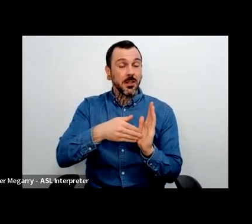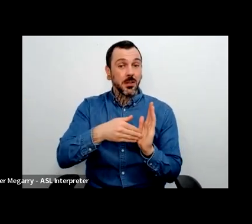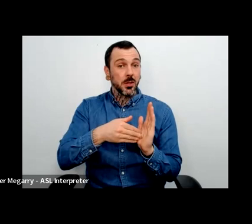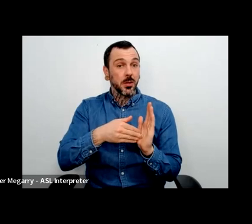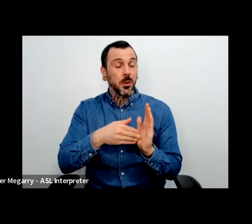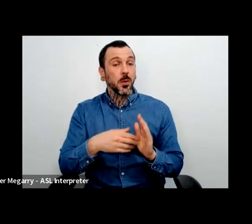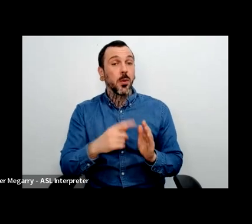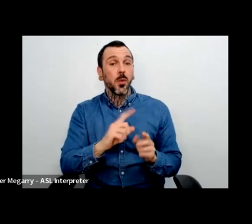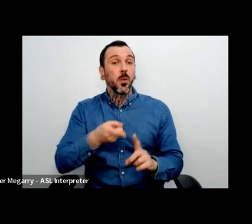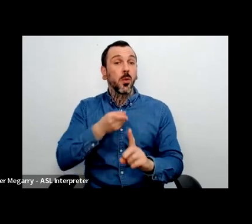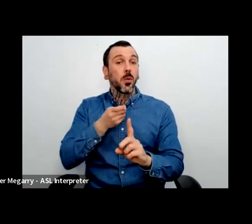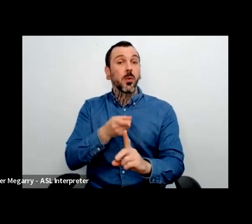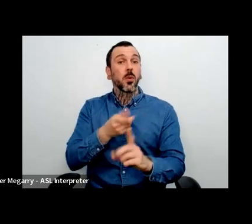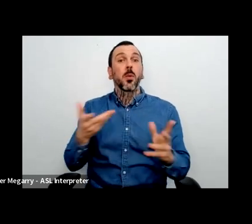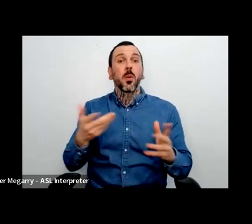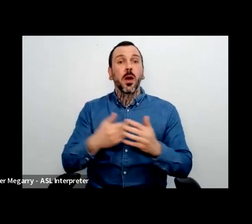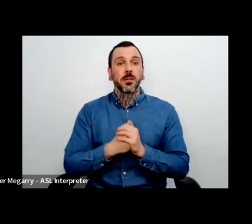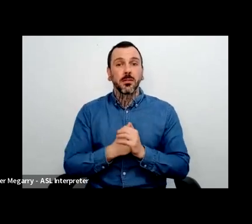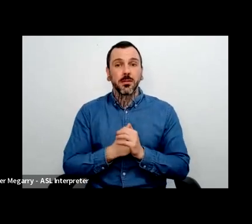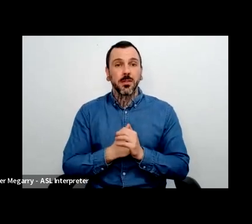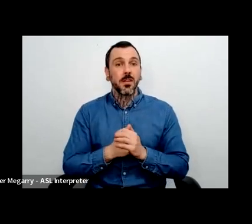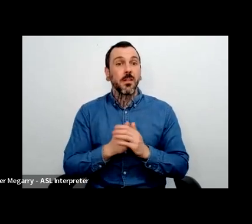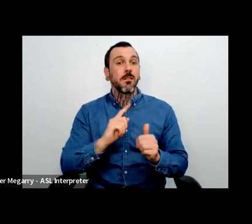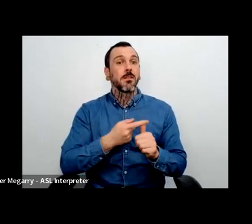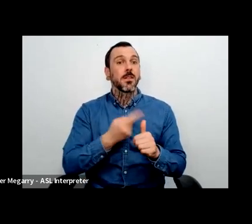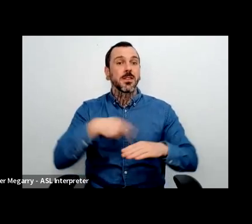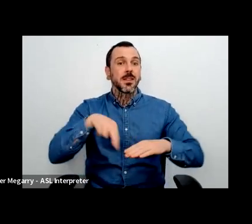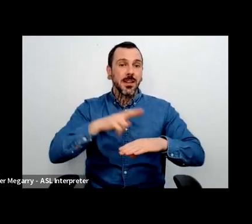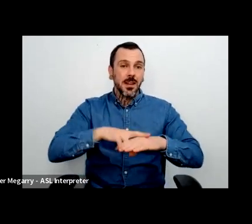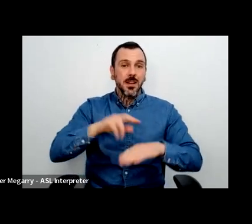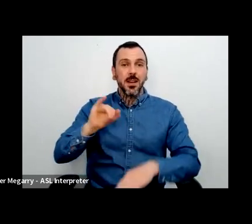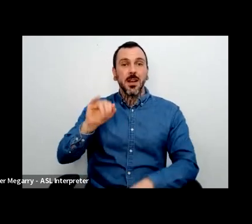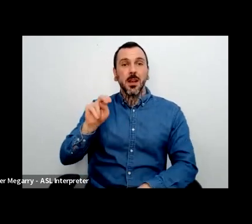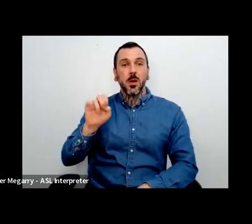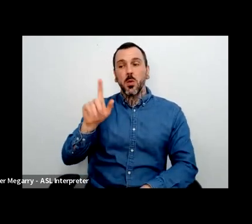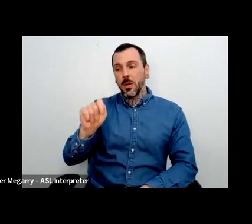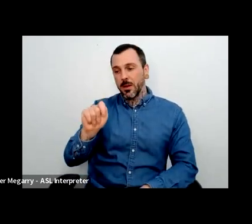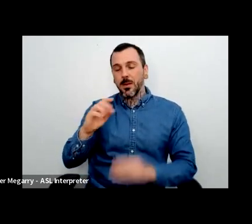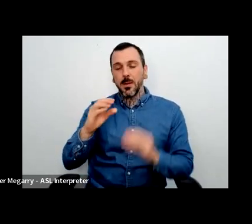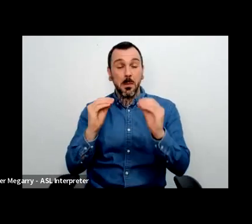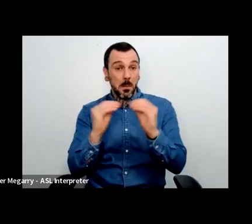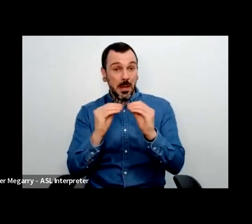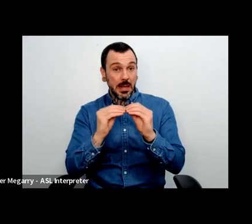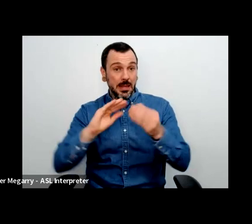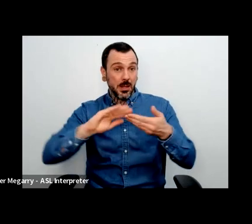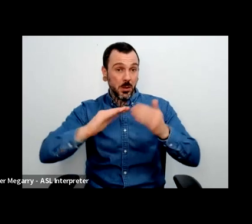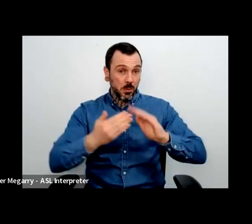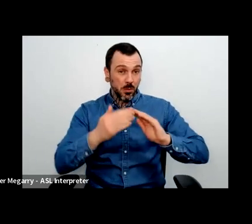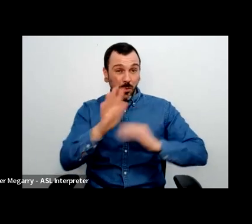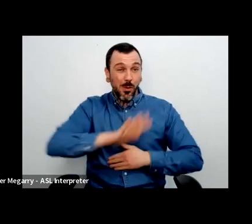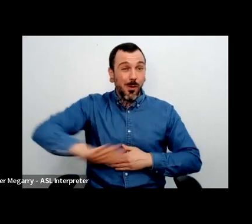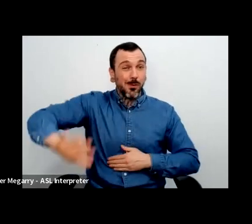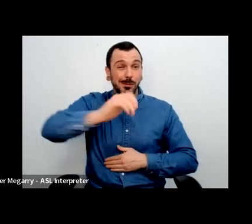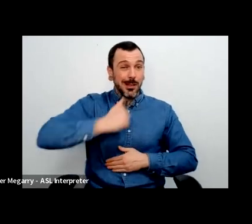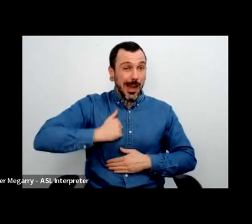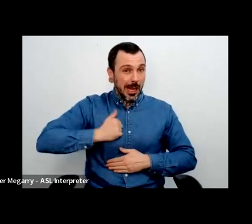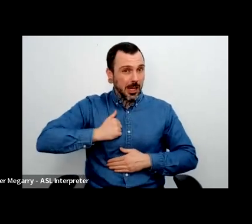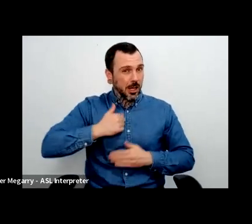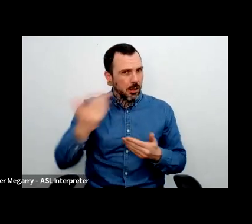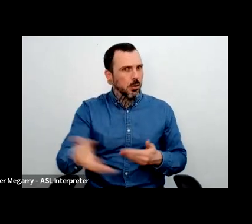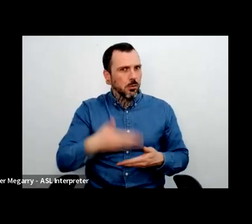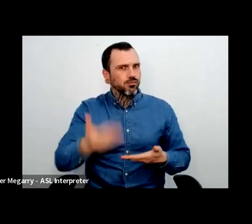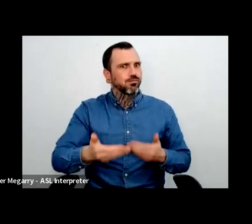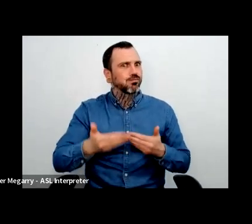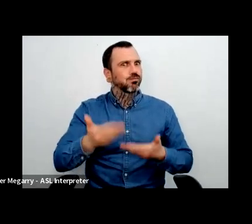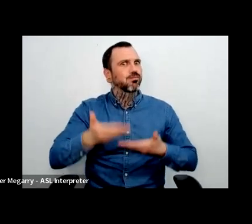a broad and diverse First Nations, Inuit, Métis communities across this land, and looking